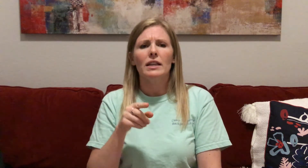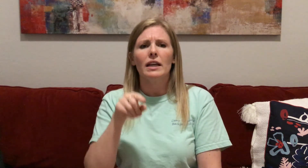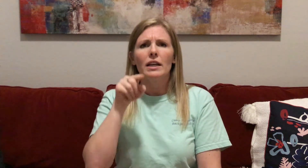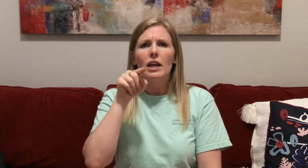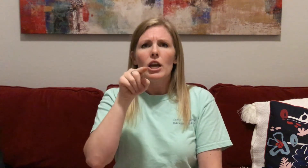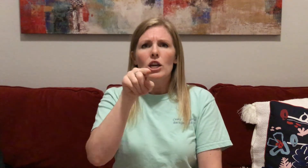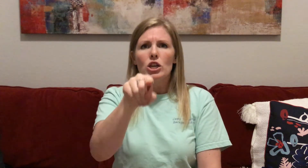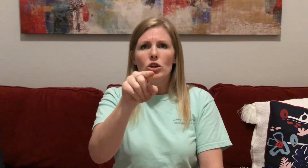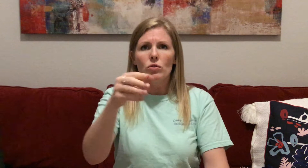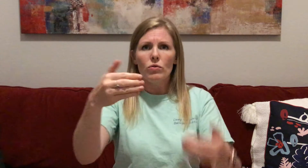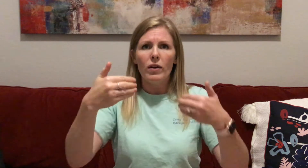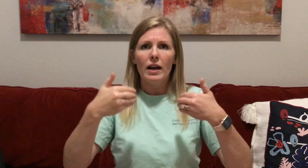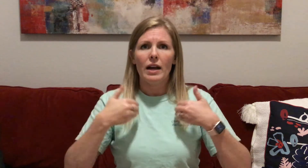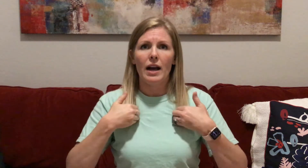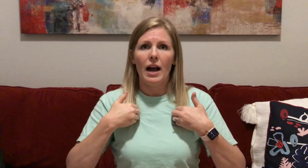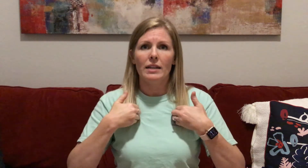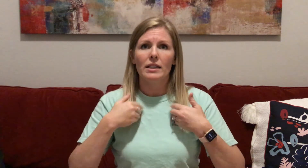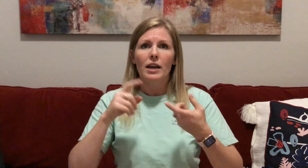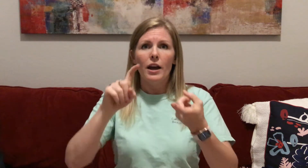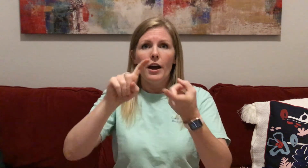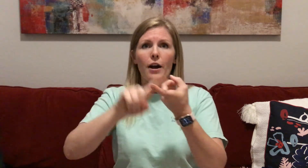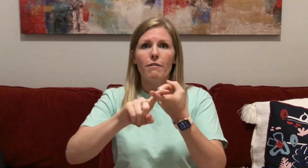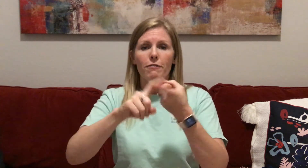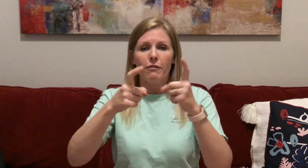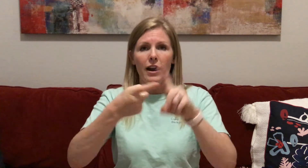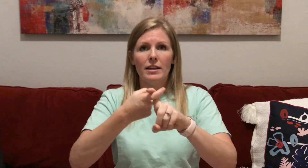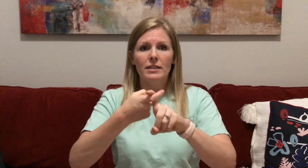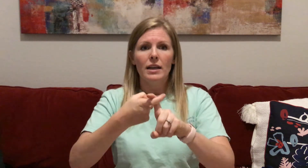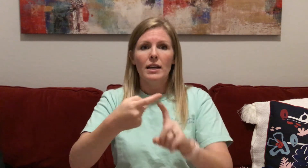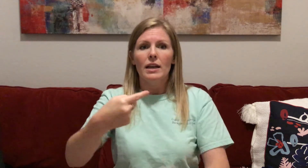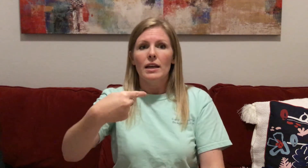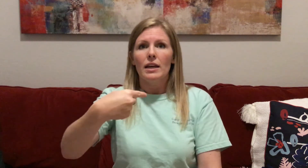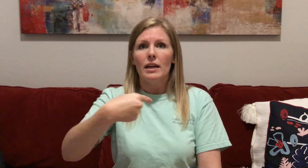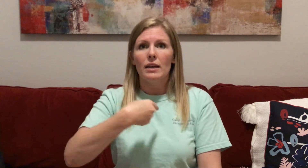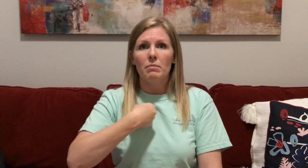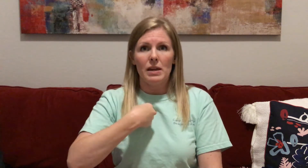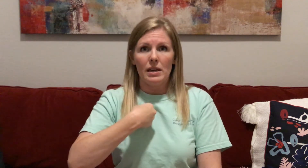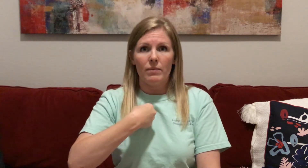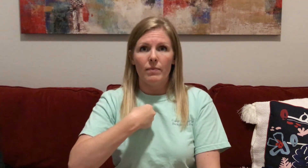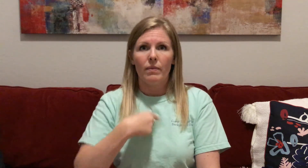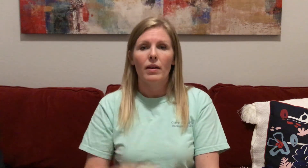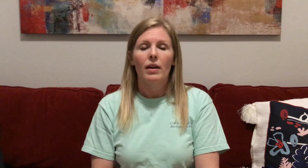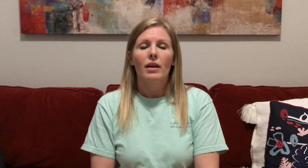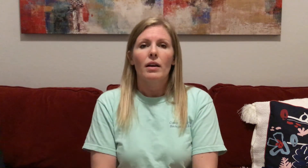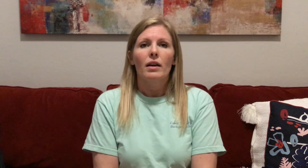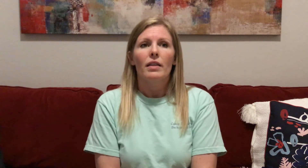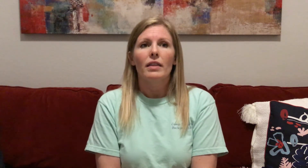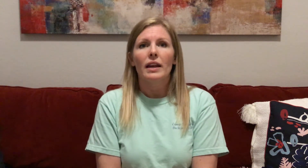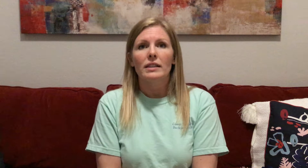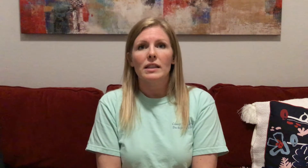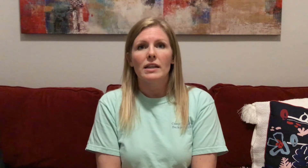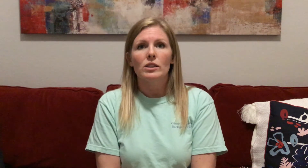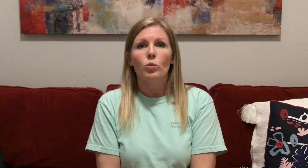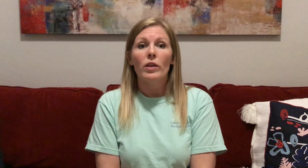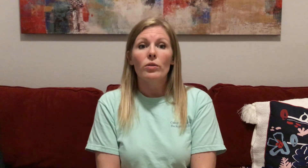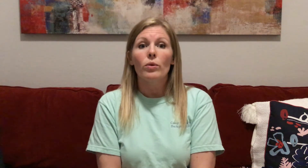again. You've got a friend in me. Then the next line is when the